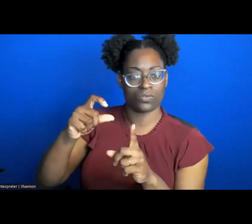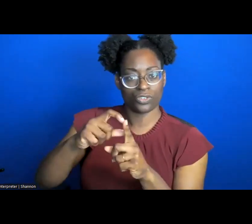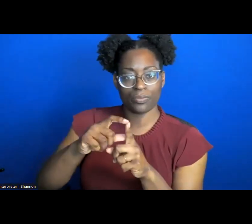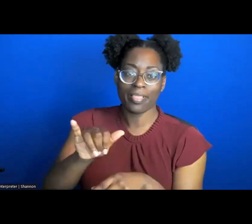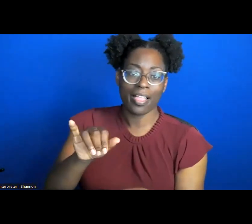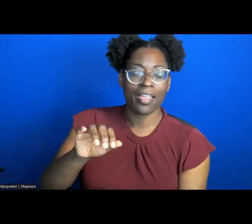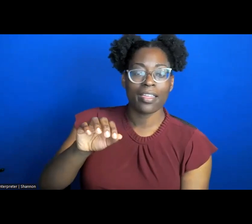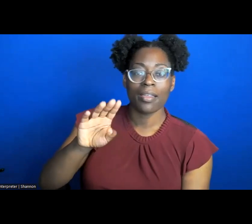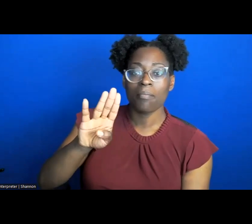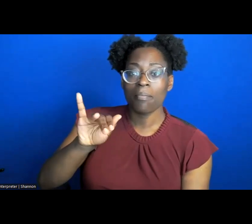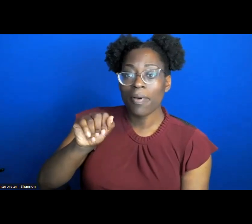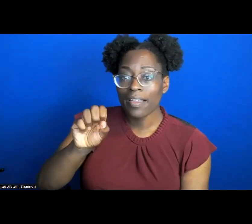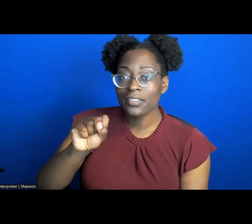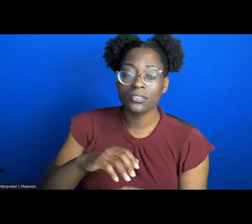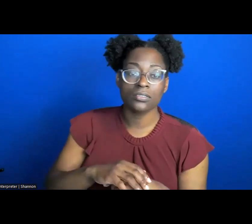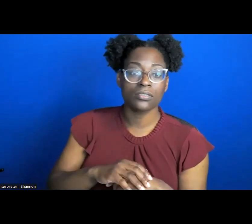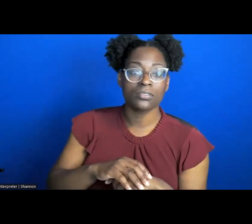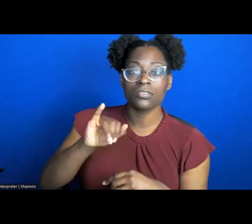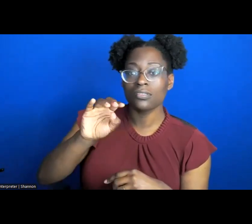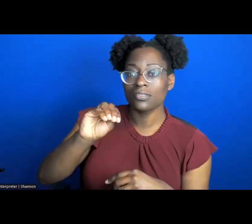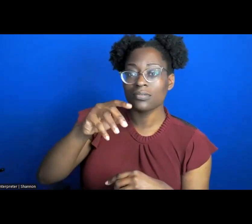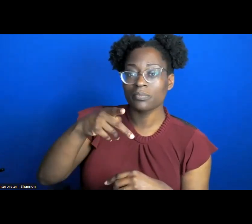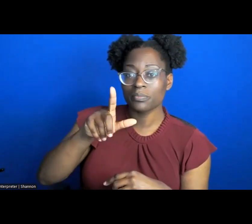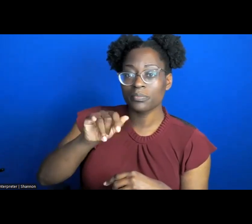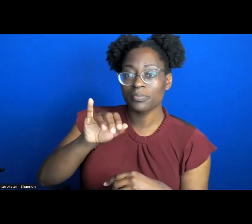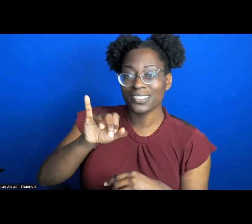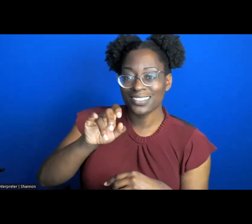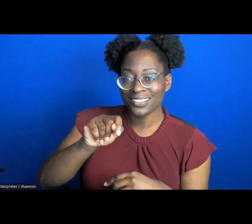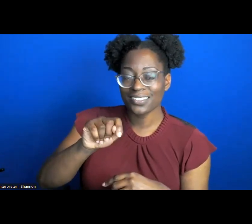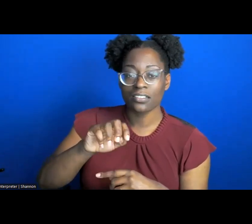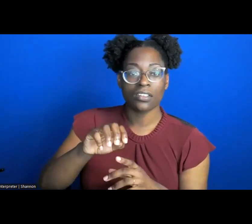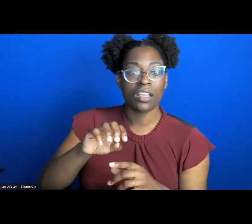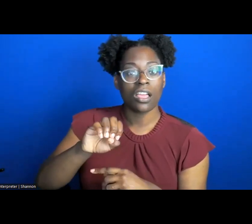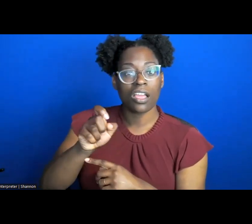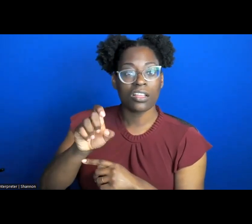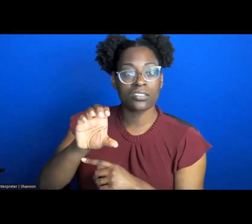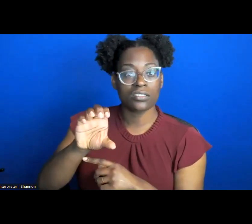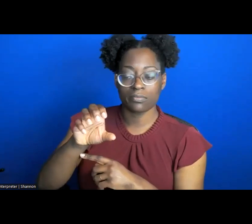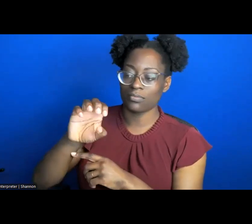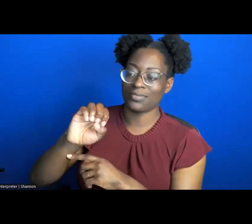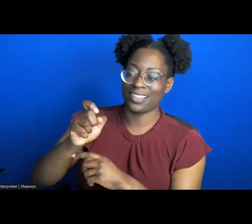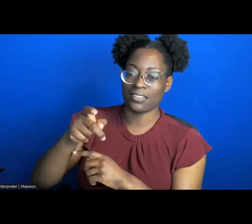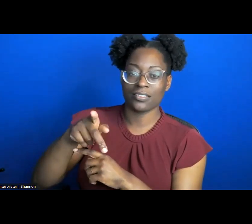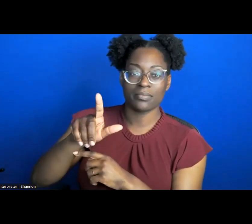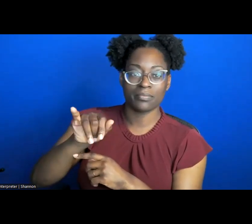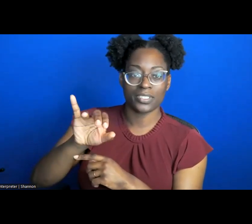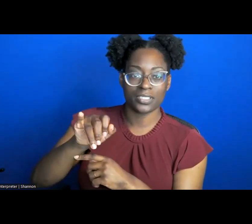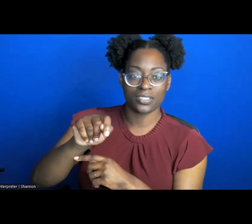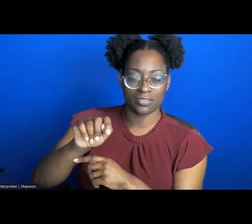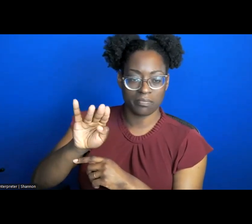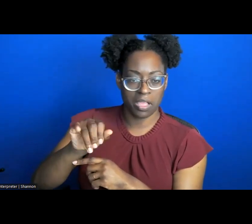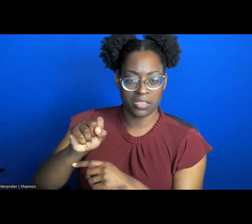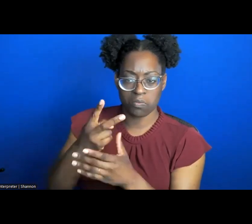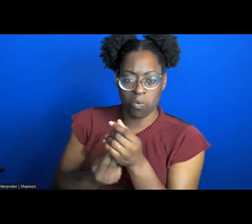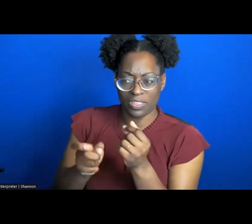For us, it's meant securing funding to ensure we have the capacity to build this awareness in an ongoing way. And then our